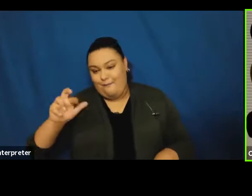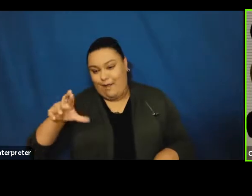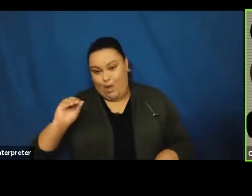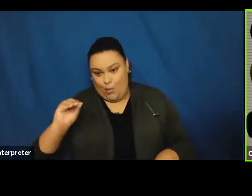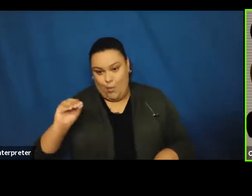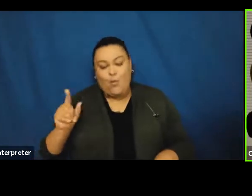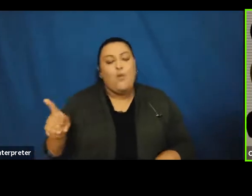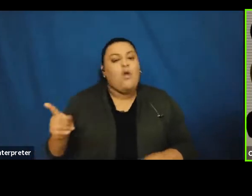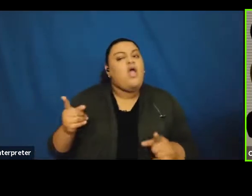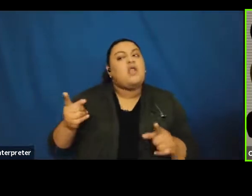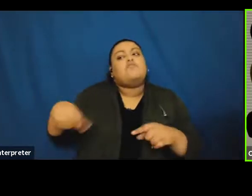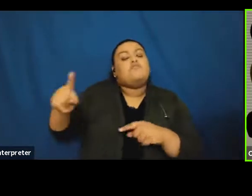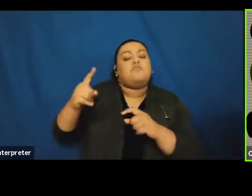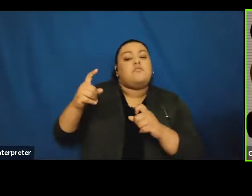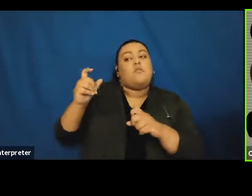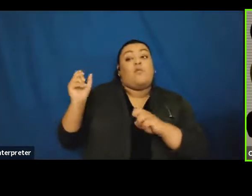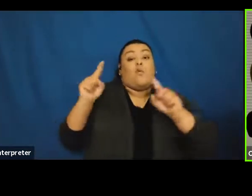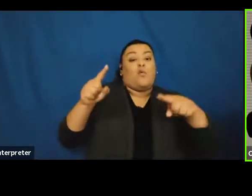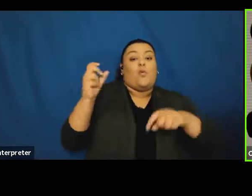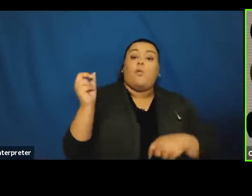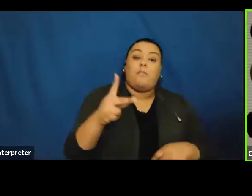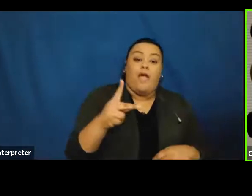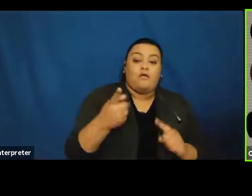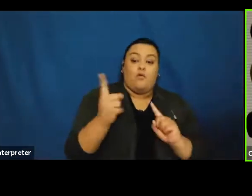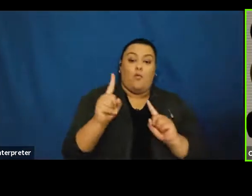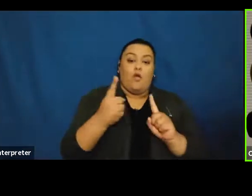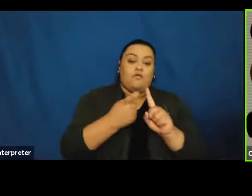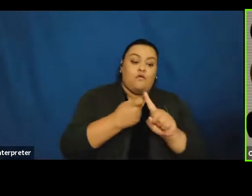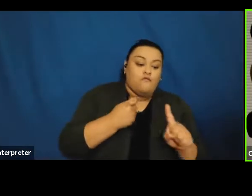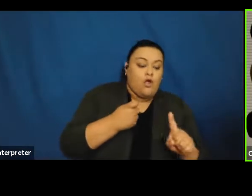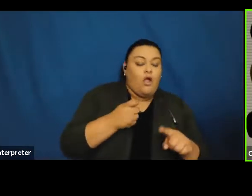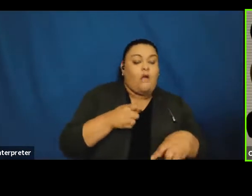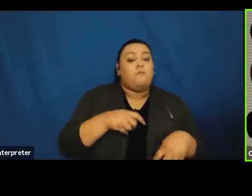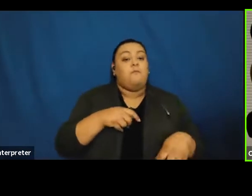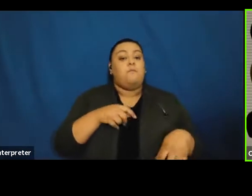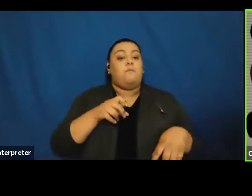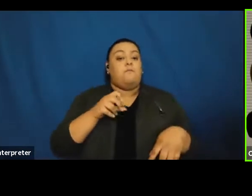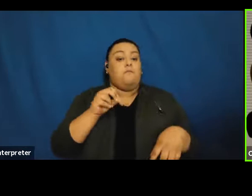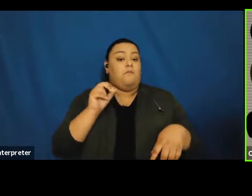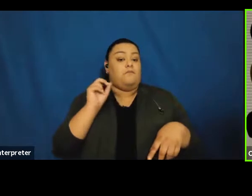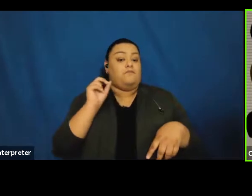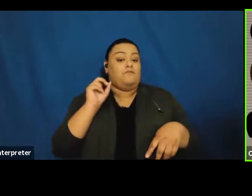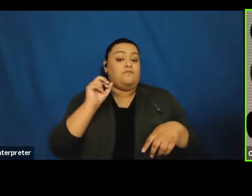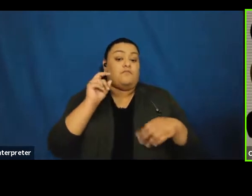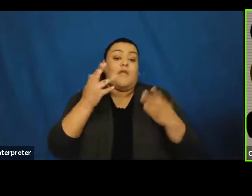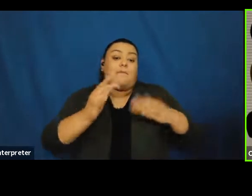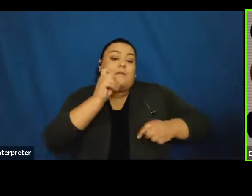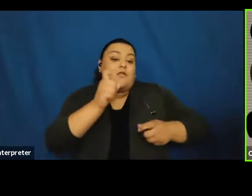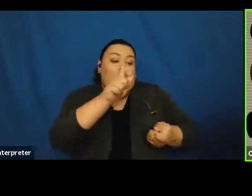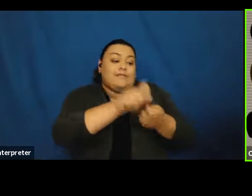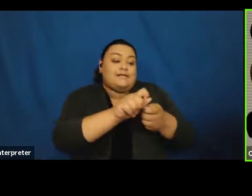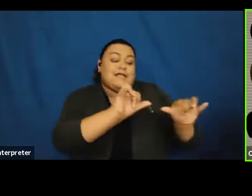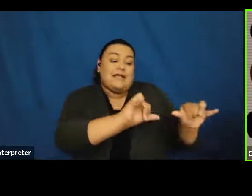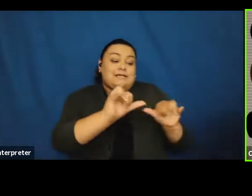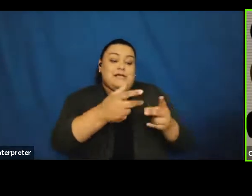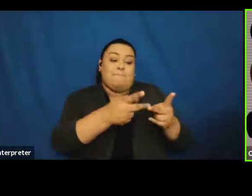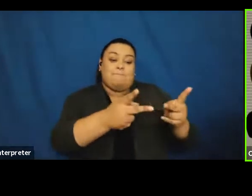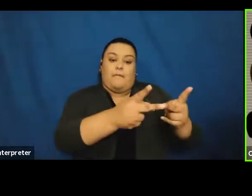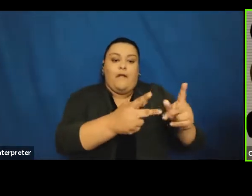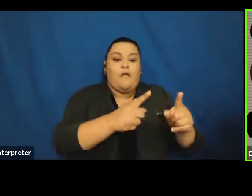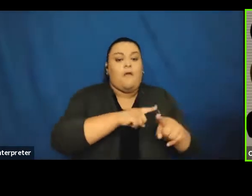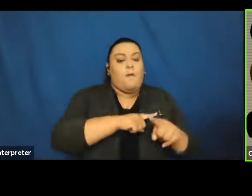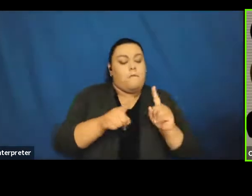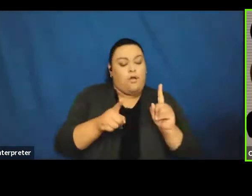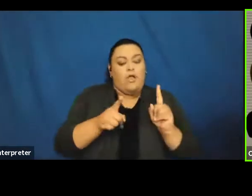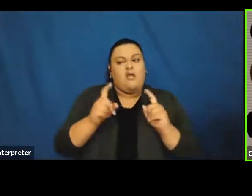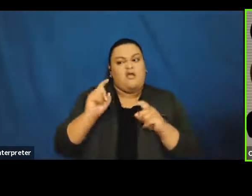given back, who will go back where they came from, in quote, or not necessarily the same community, same barrio, but that you give back